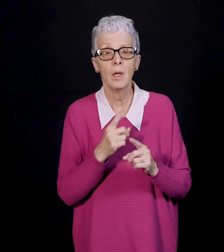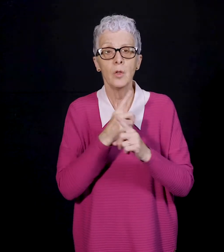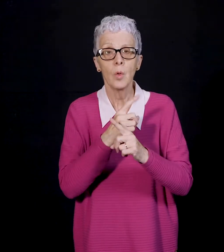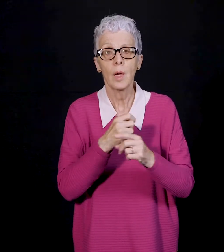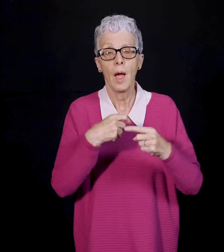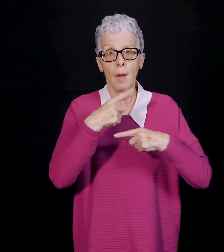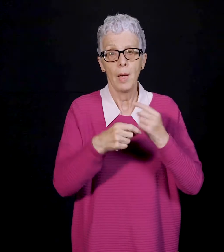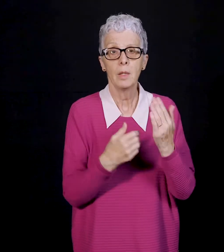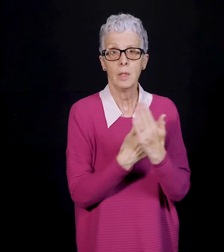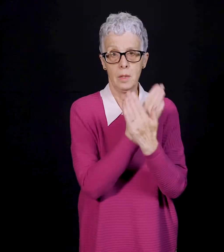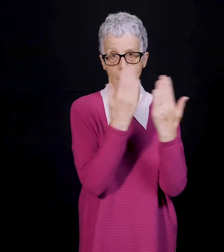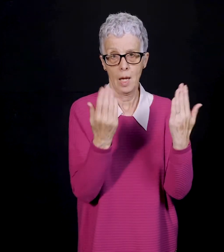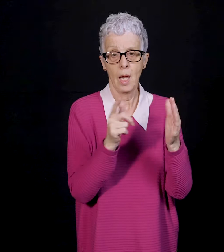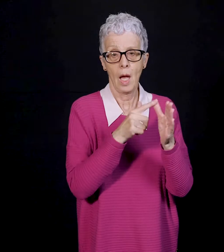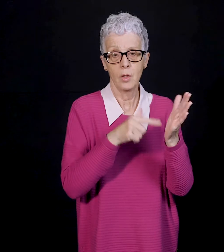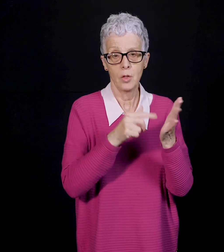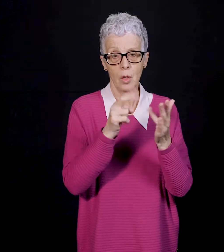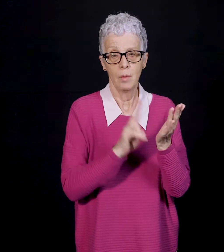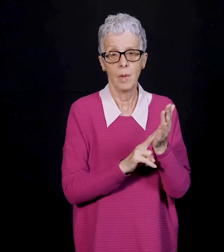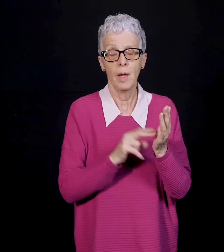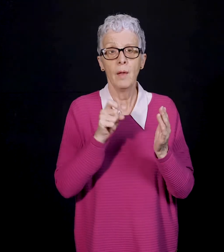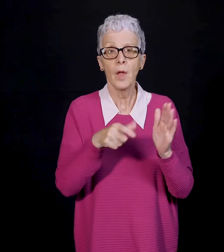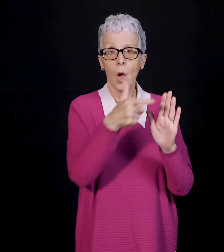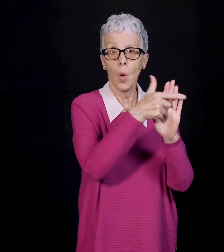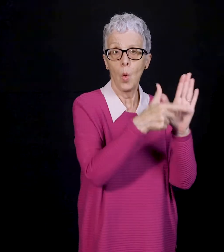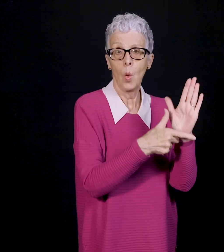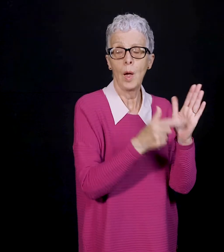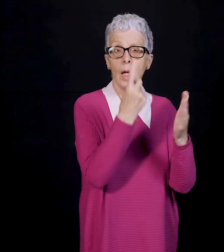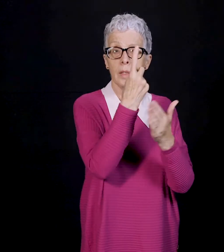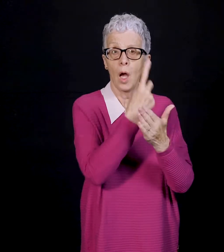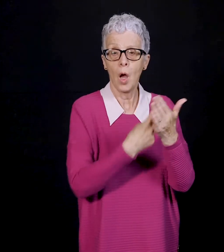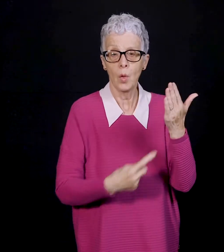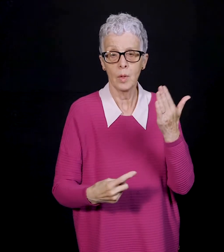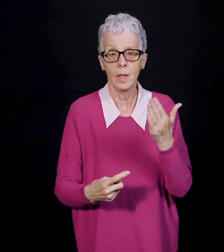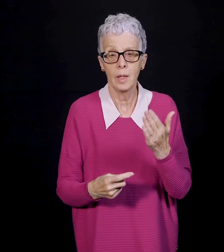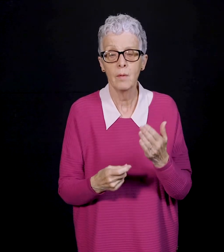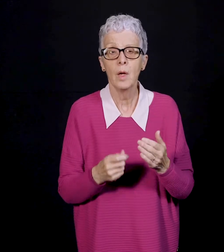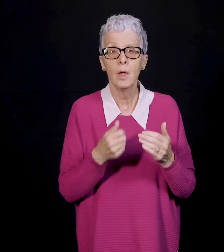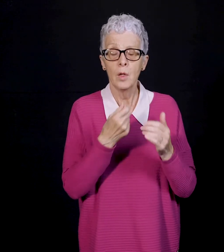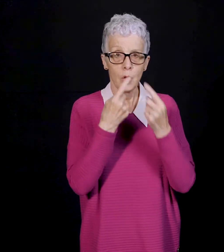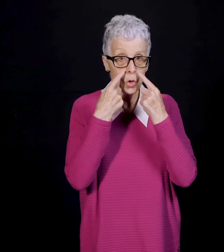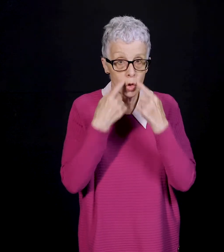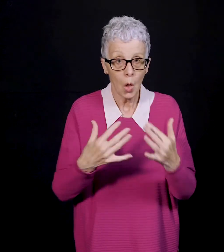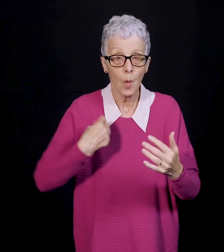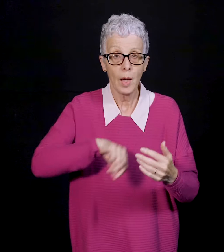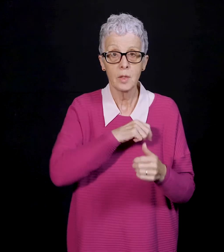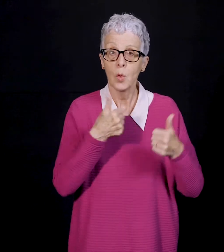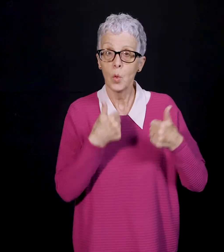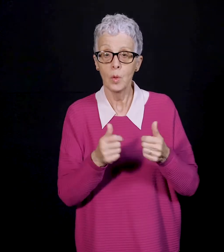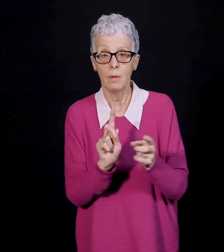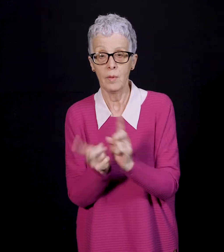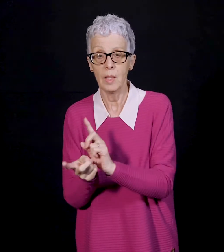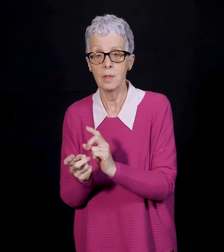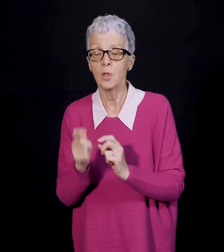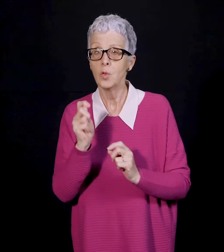Atonement, this is what it says there. "The law is only a shadow." I mentioned that before. "It's a shadow of the good things that are coming, not the realities